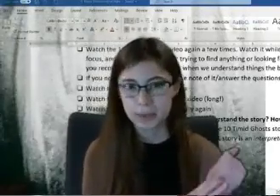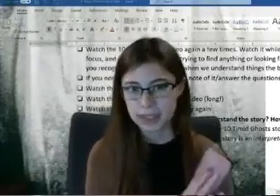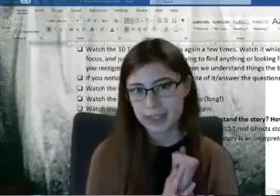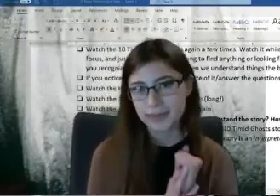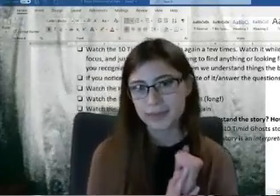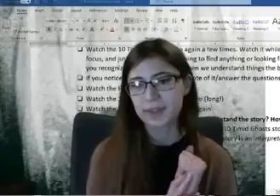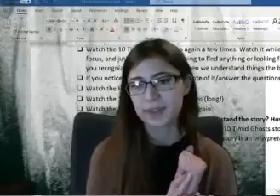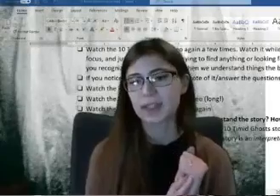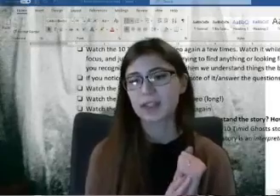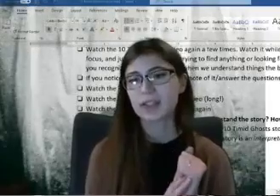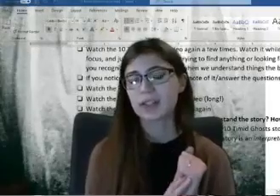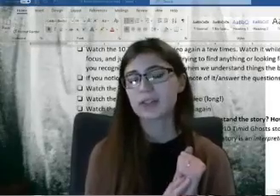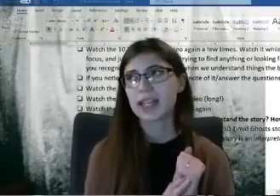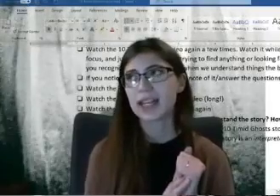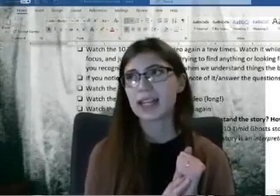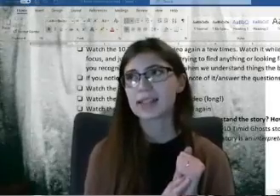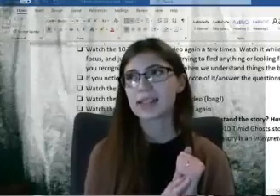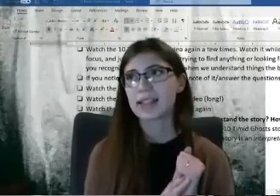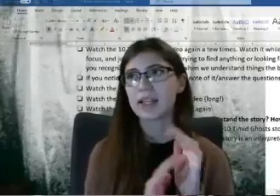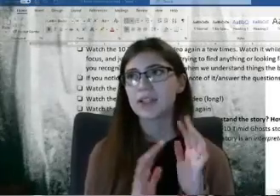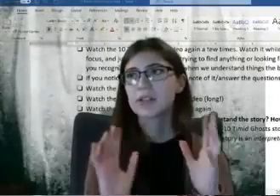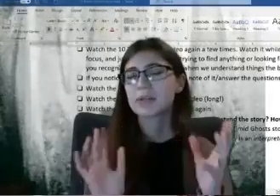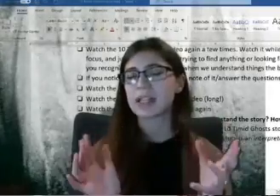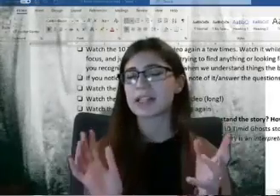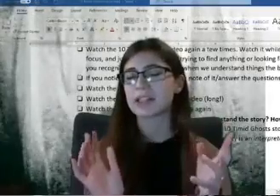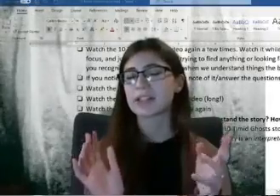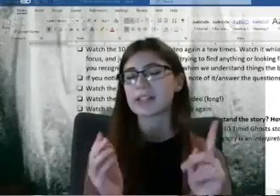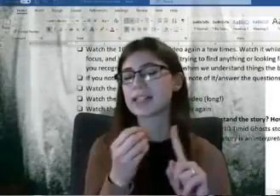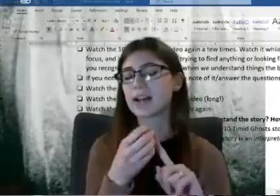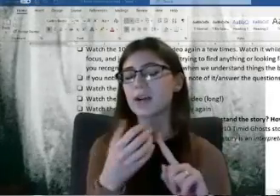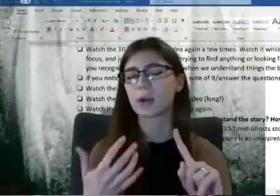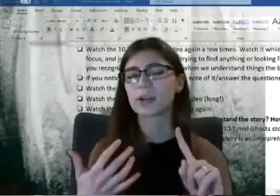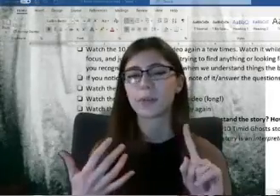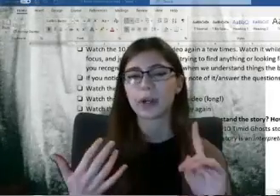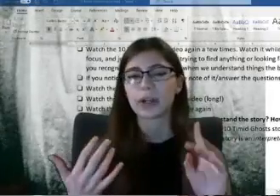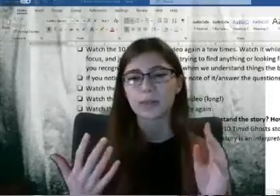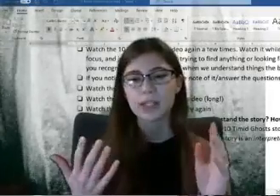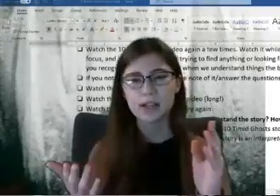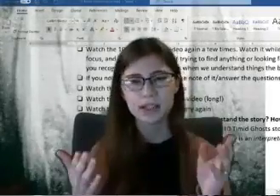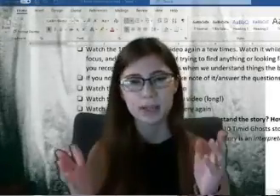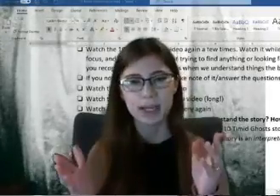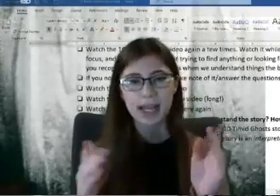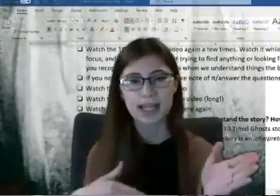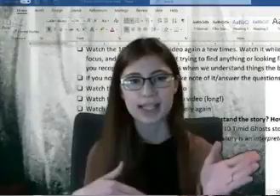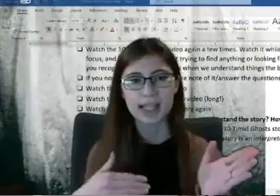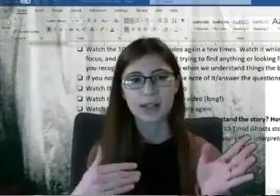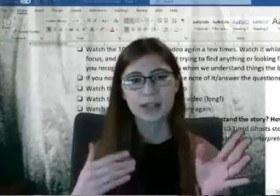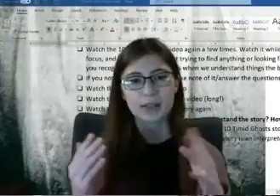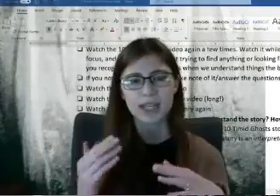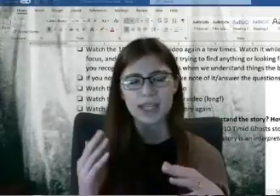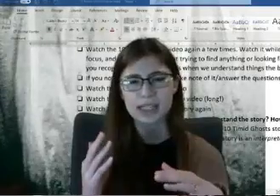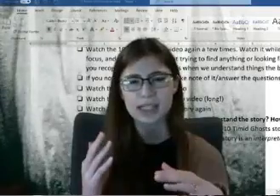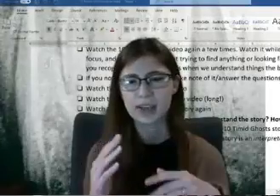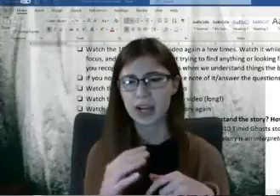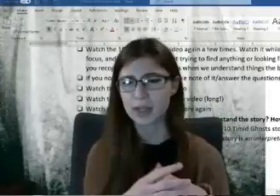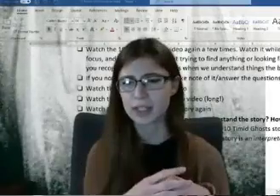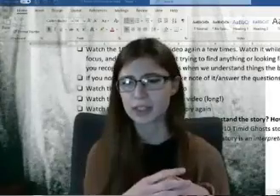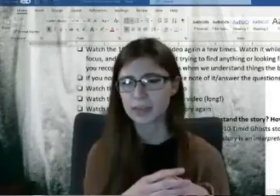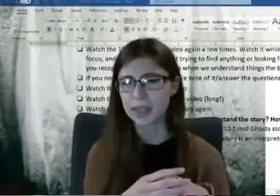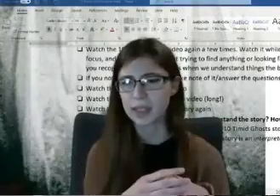interpreting, it's an interpretation. It's not a word for word. We talked about ASL and PSE grammar a little bit, right?